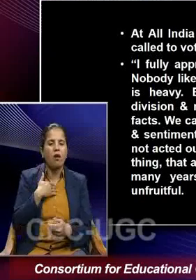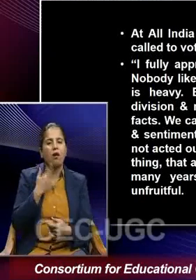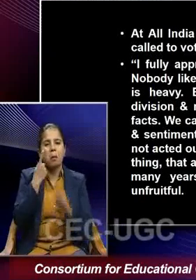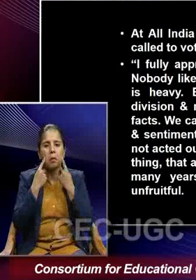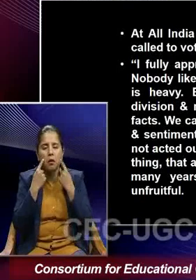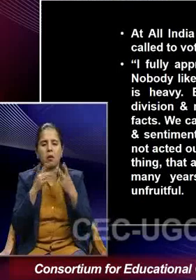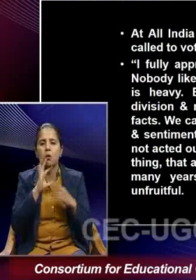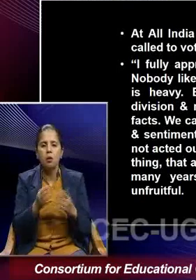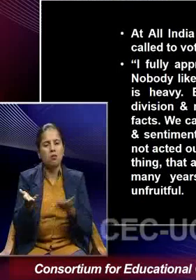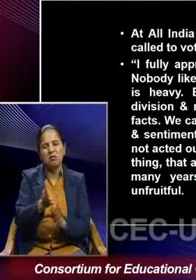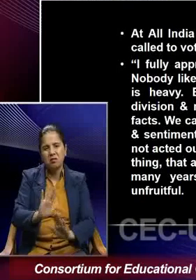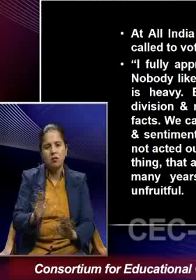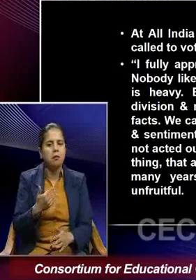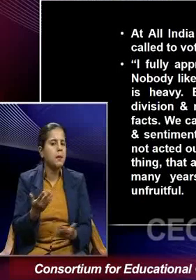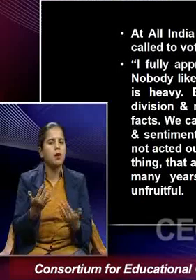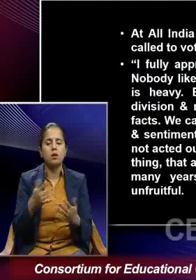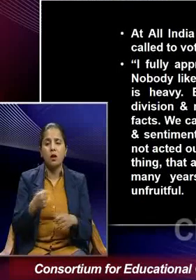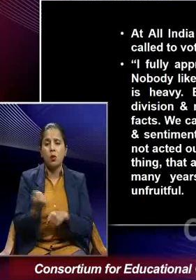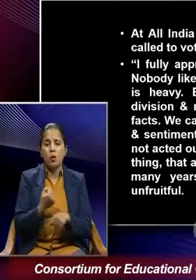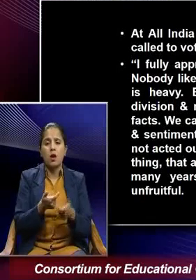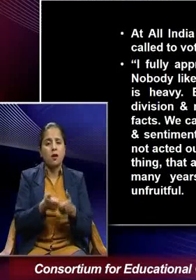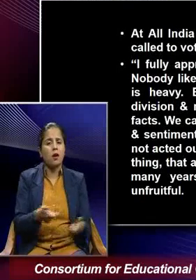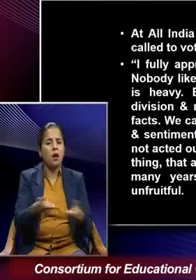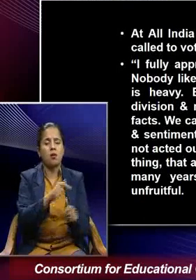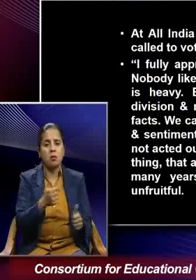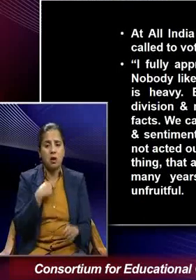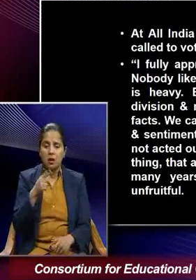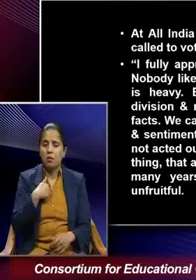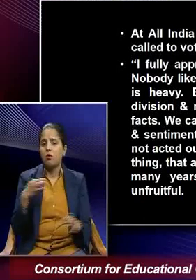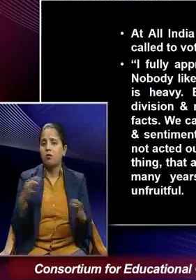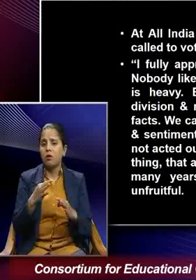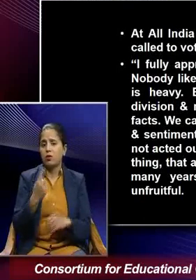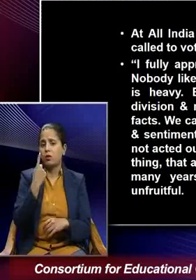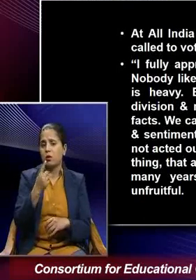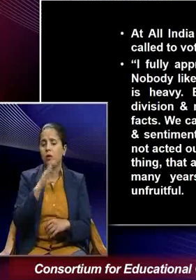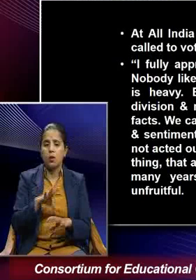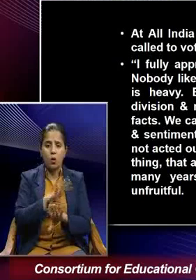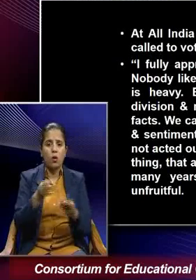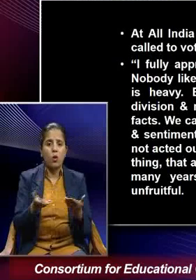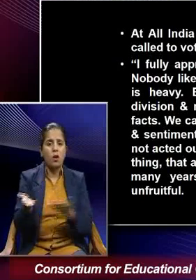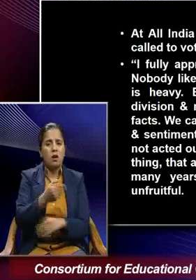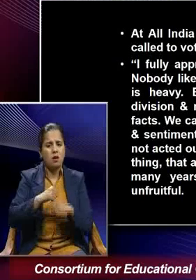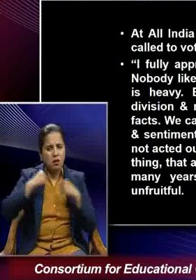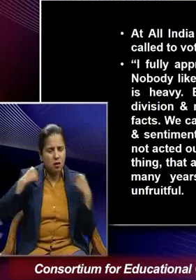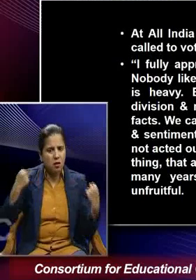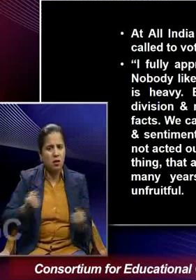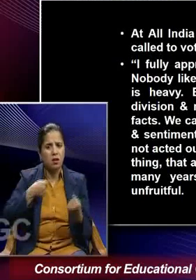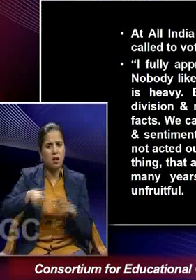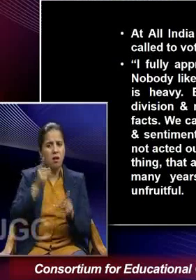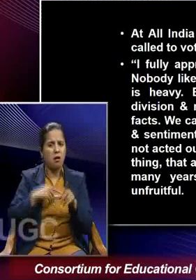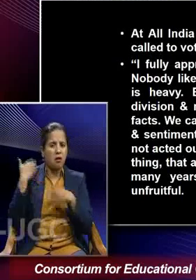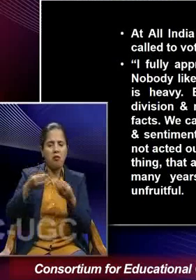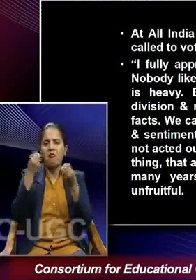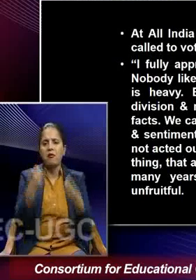sentimentality. Working committee has not acted out of fear, but I am afraid of one thing, that all our toil and hard work of these many years might